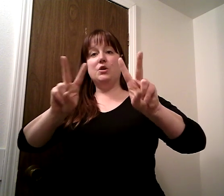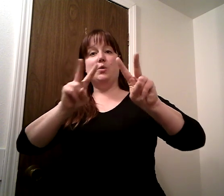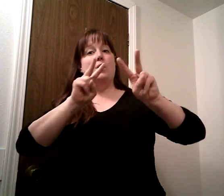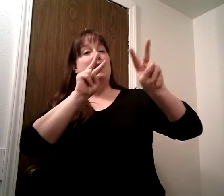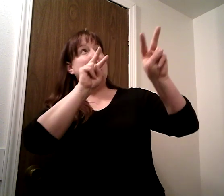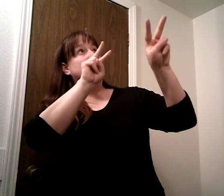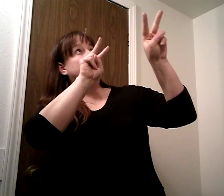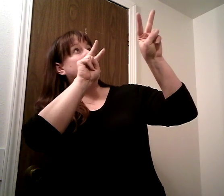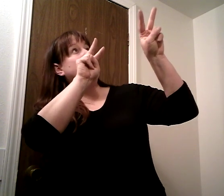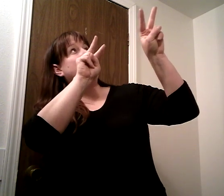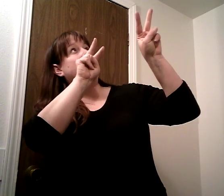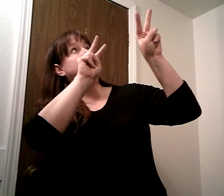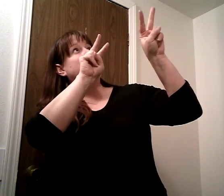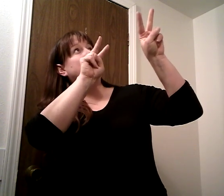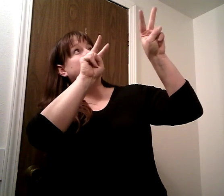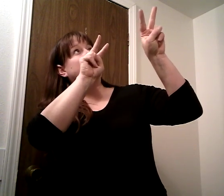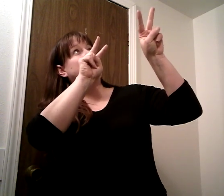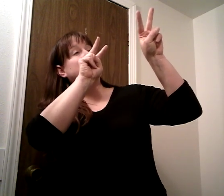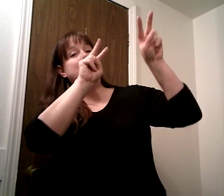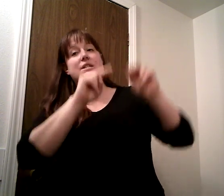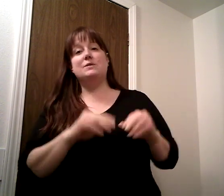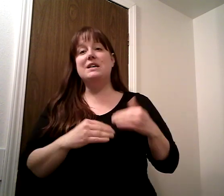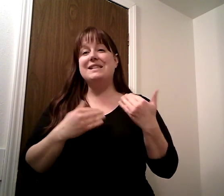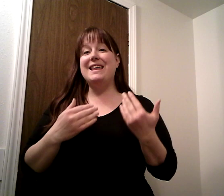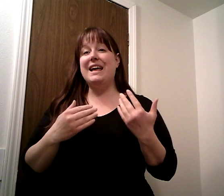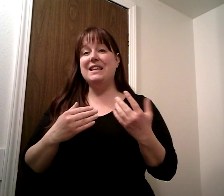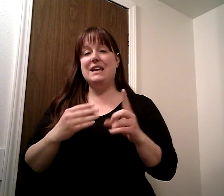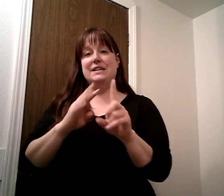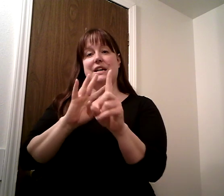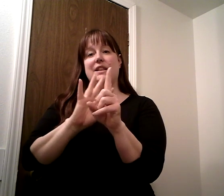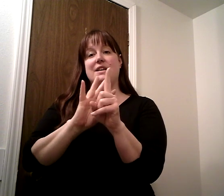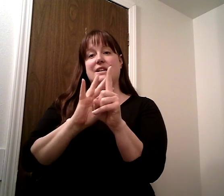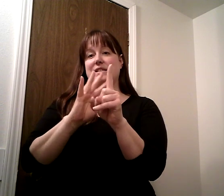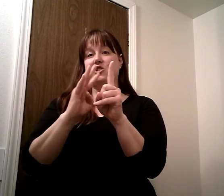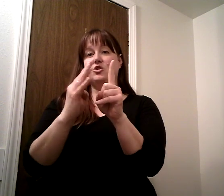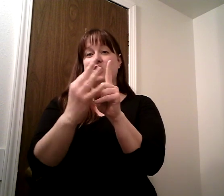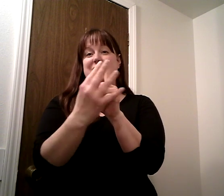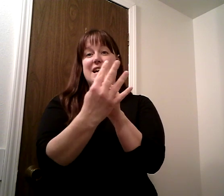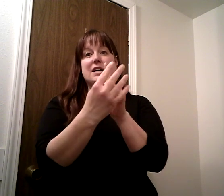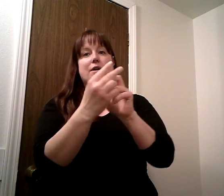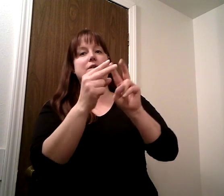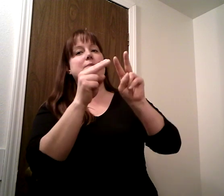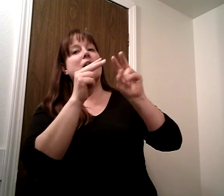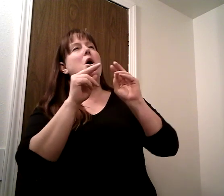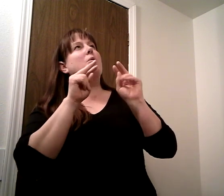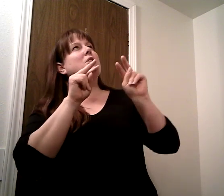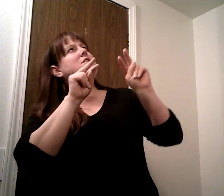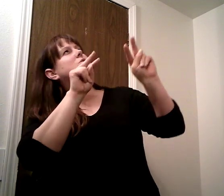2, and you just point your eyes and your fingers toward Jesus, because I like the idea that yes, these children are standing around him, but what are they doing when